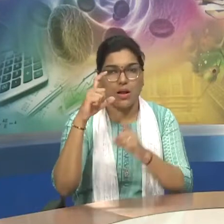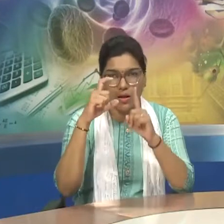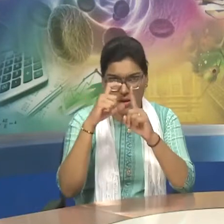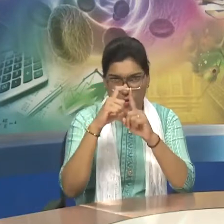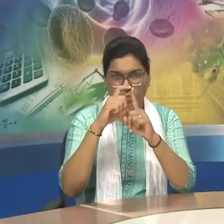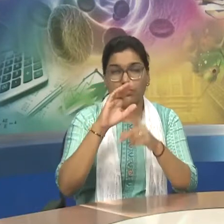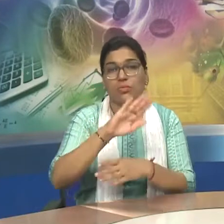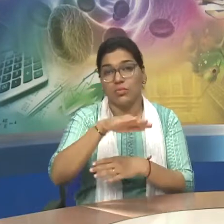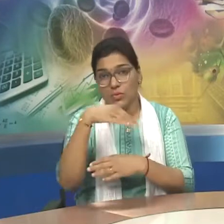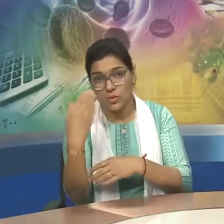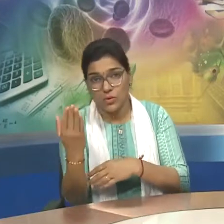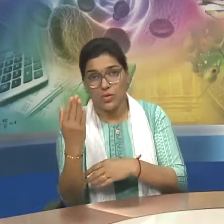as